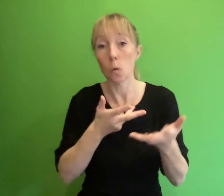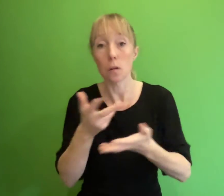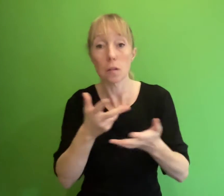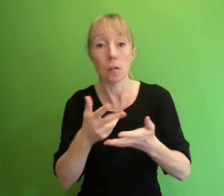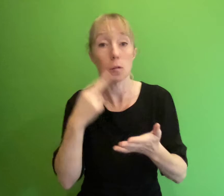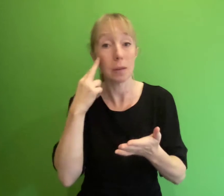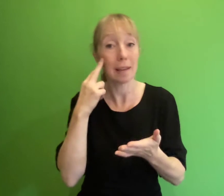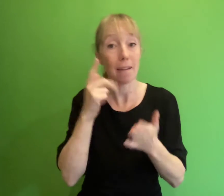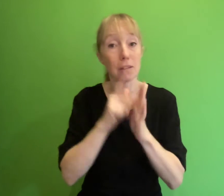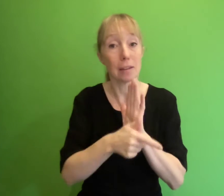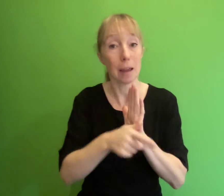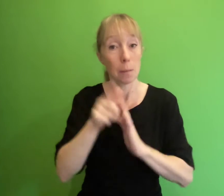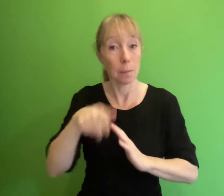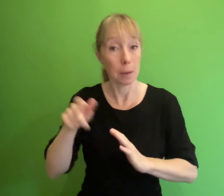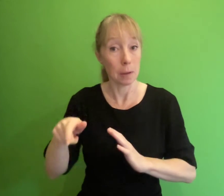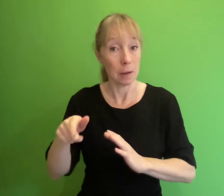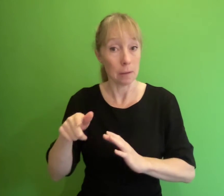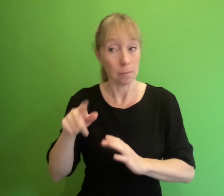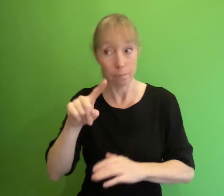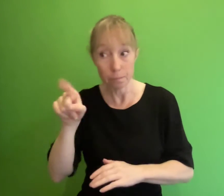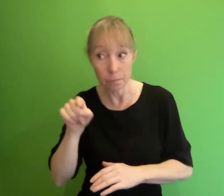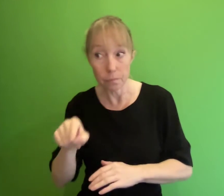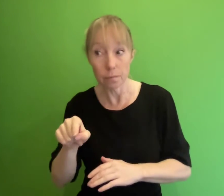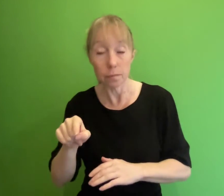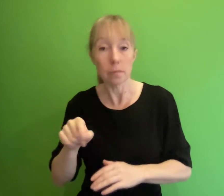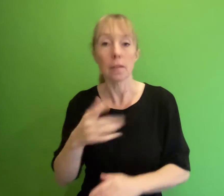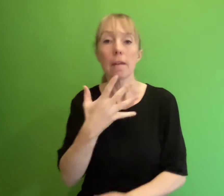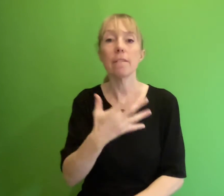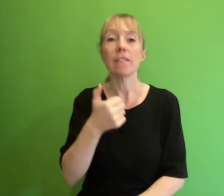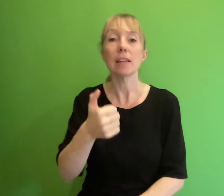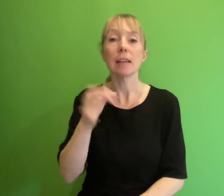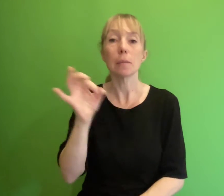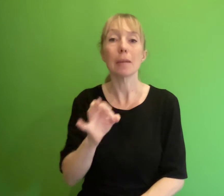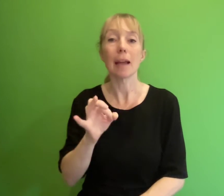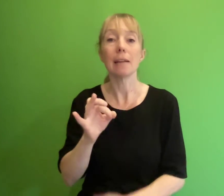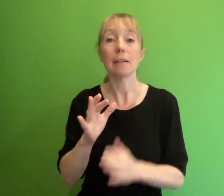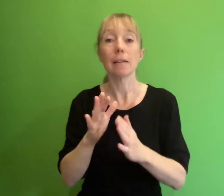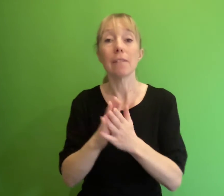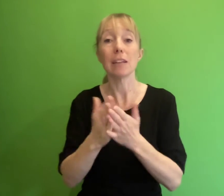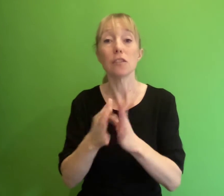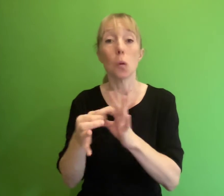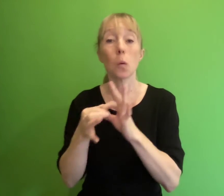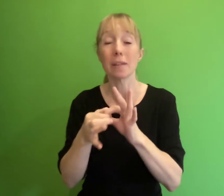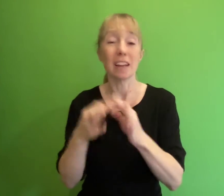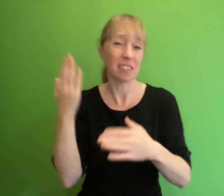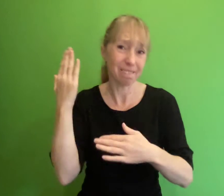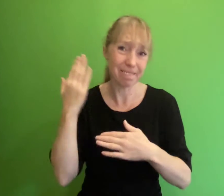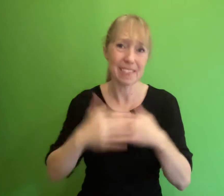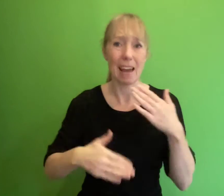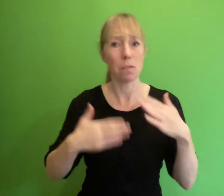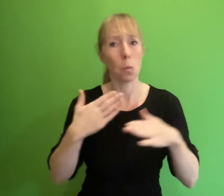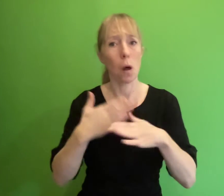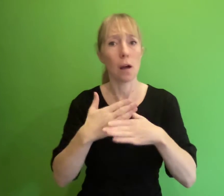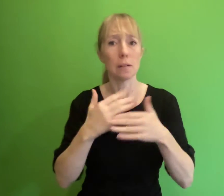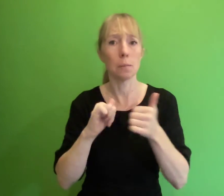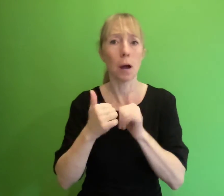people. 56% of literature organisations have never worked in partnership with disability